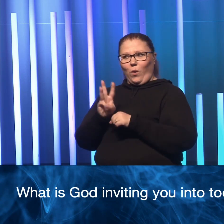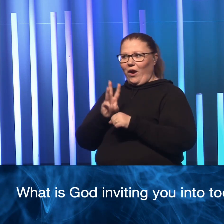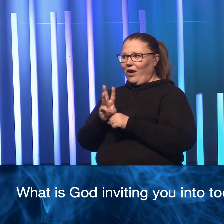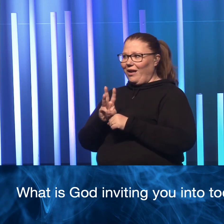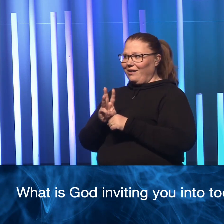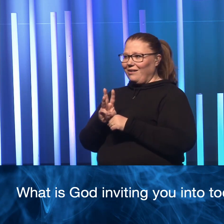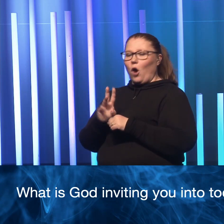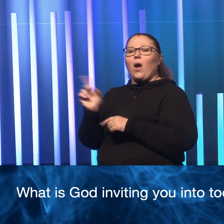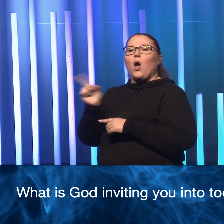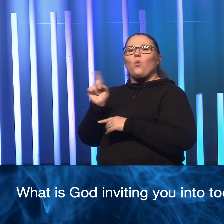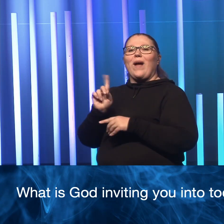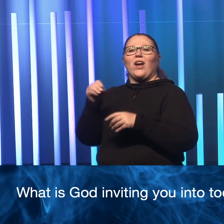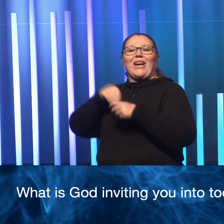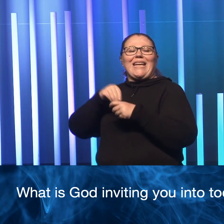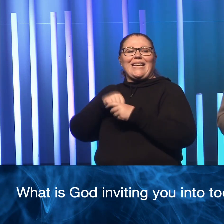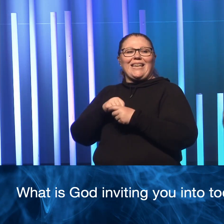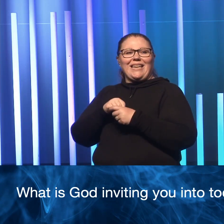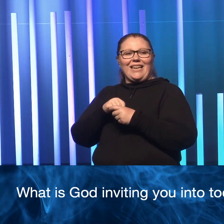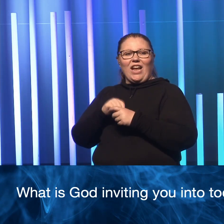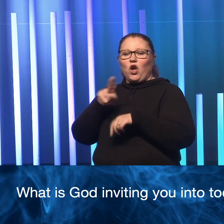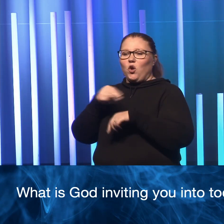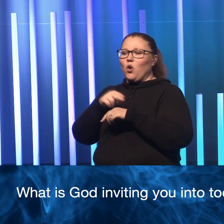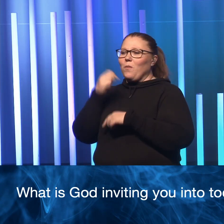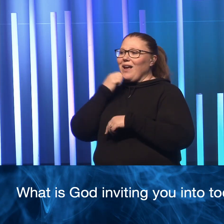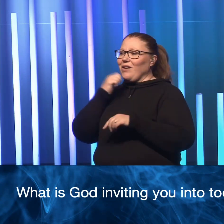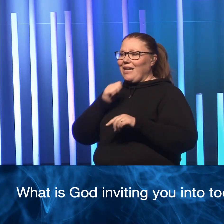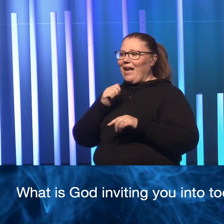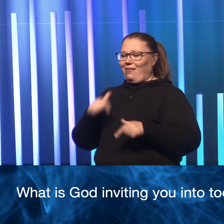everyday life you could give a more compassionate response to